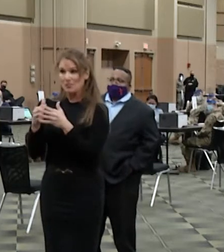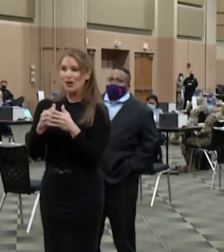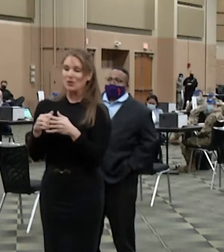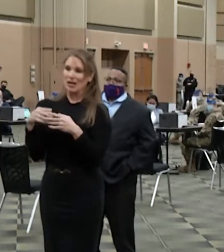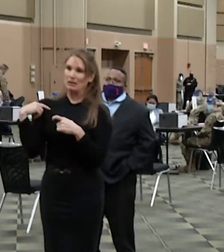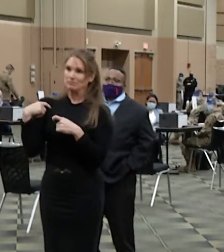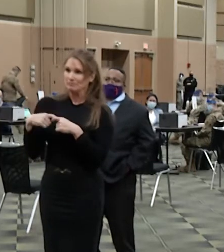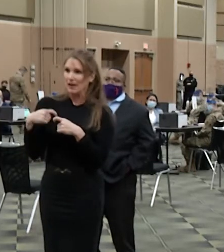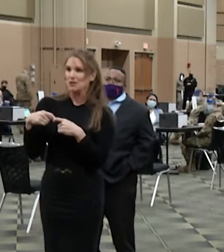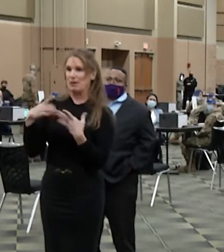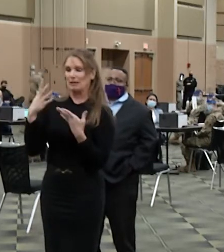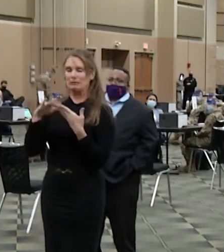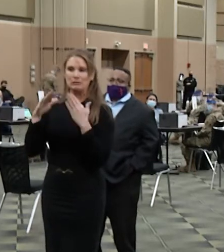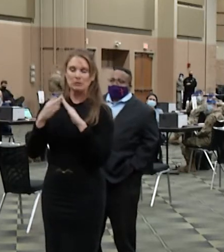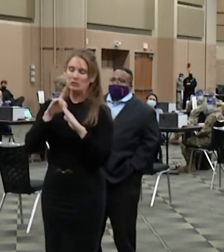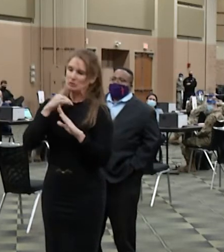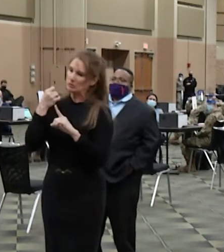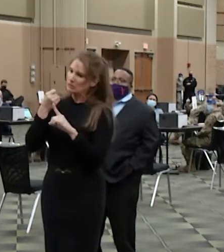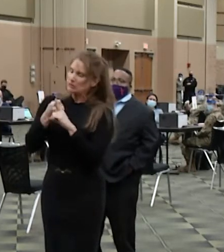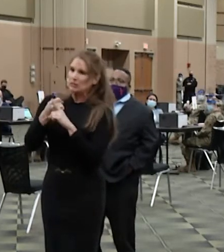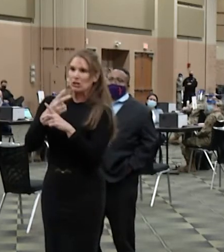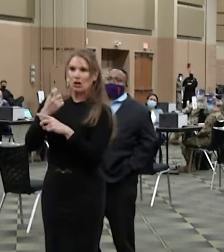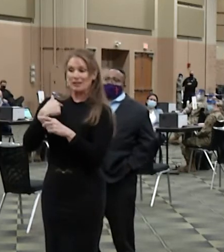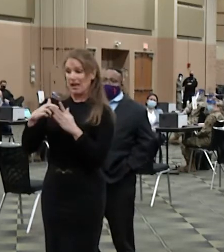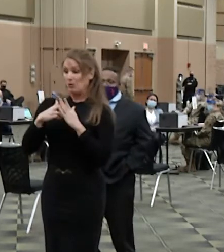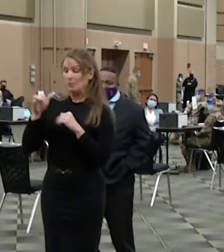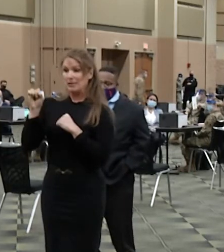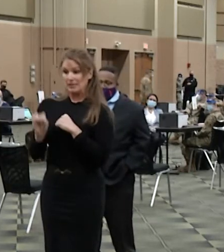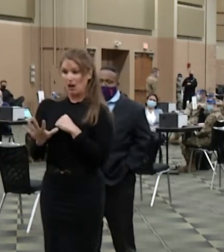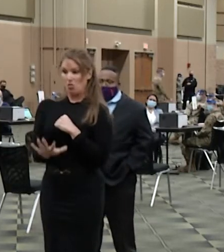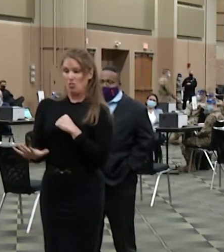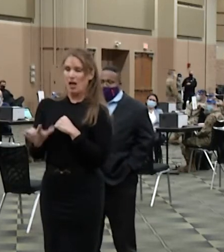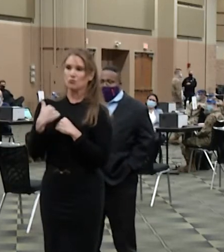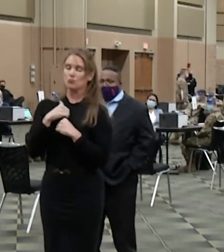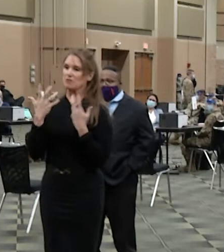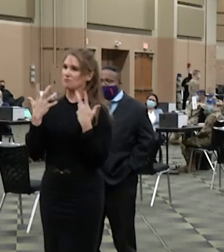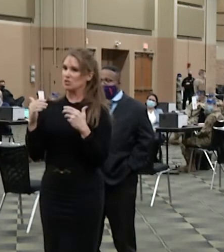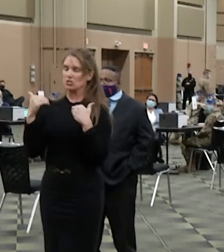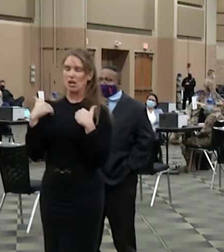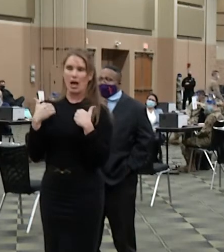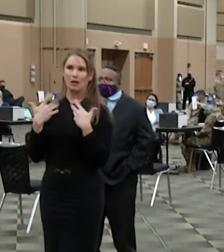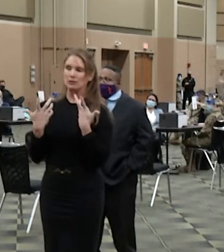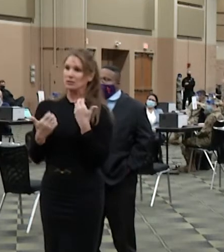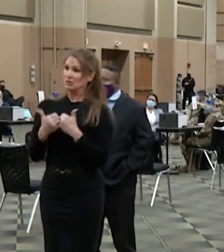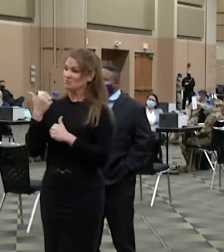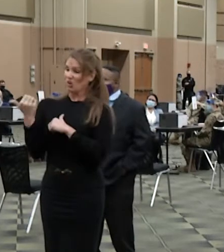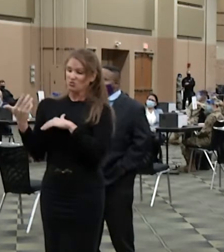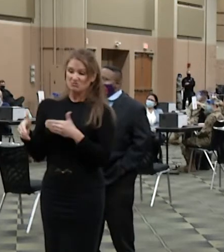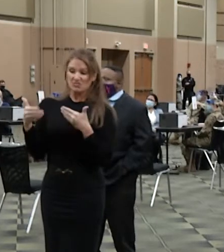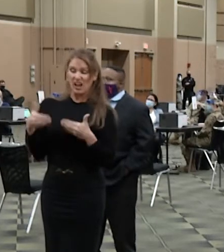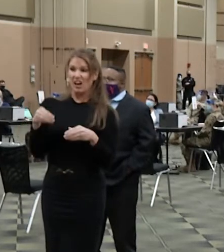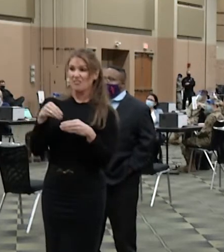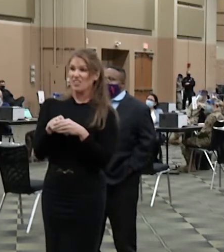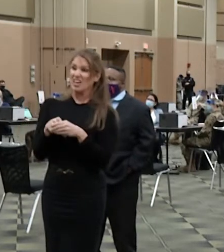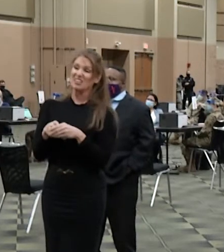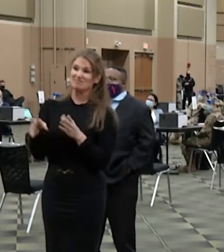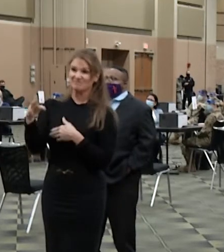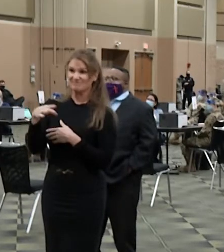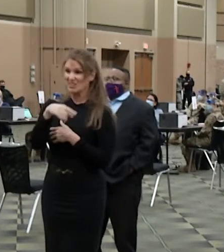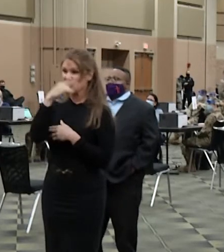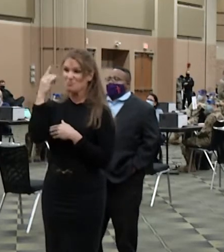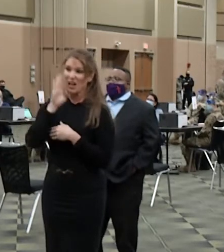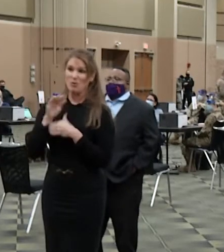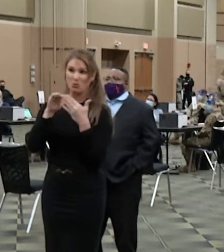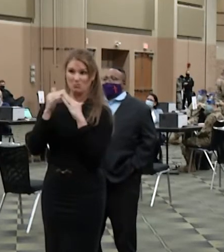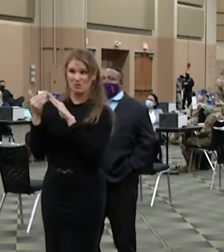Hispanic communities have been hit hardest. I represent the Southland, where we have had the vast majority of deaths in Black and brown communities.